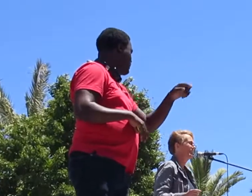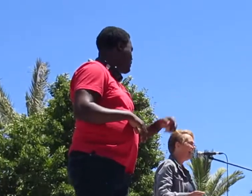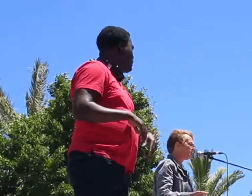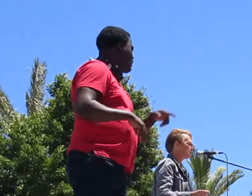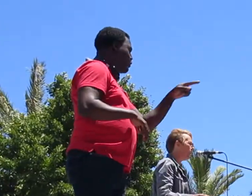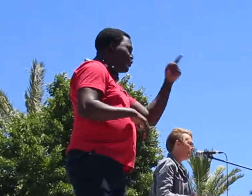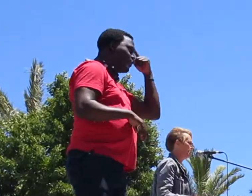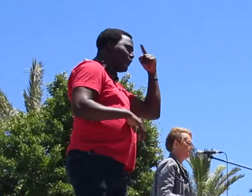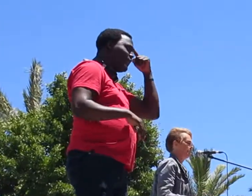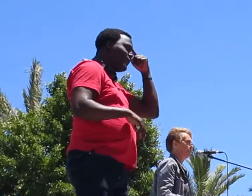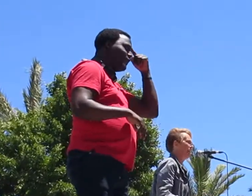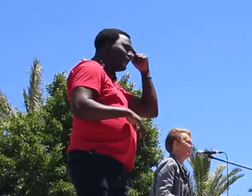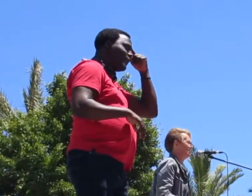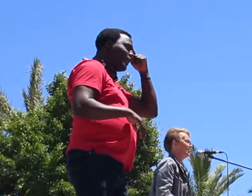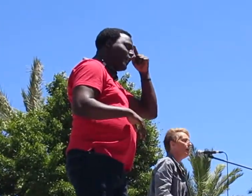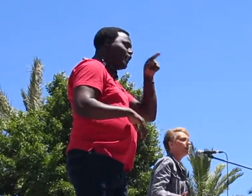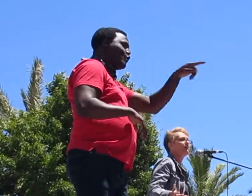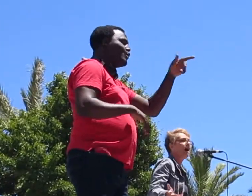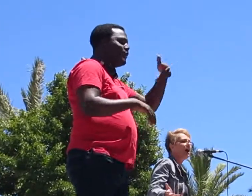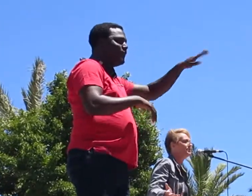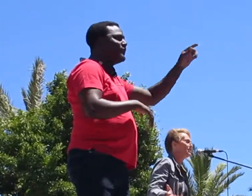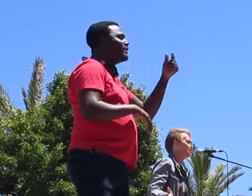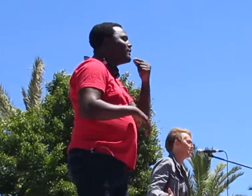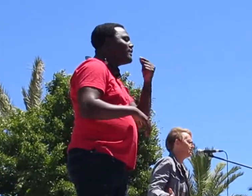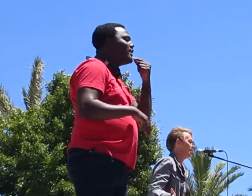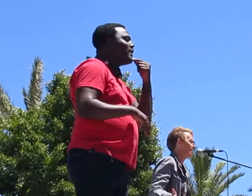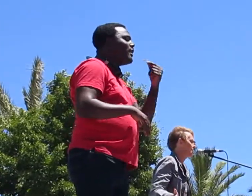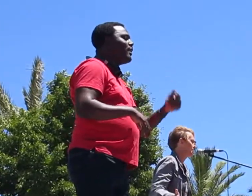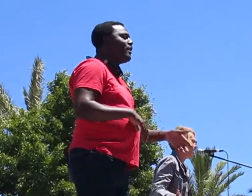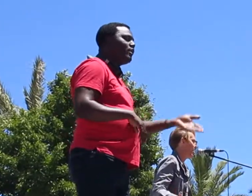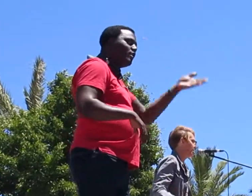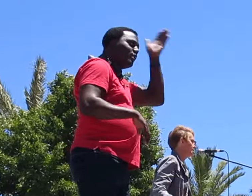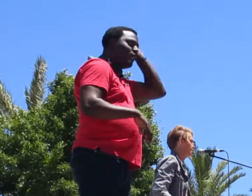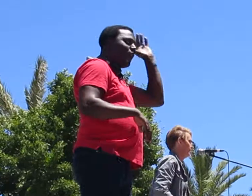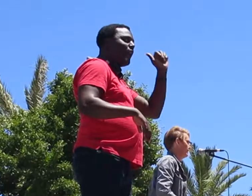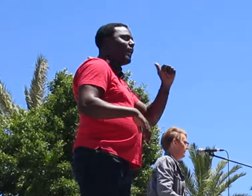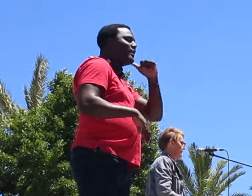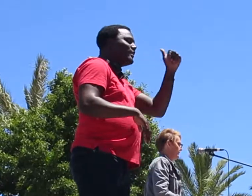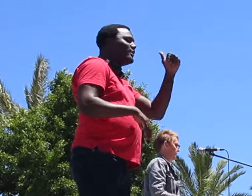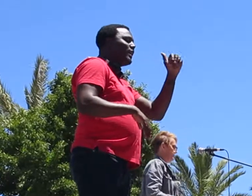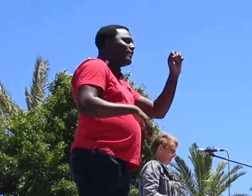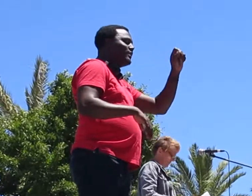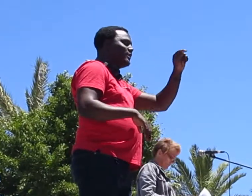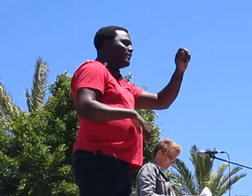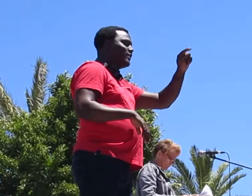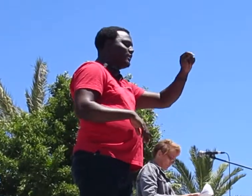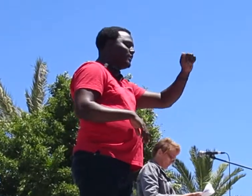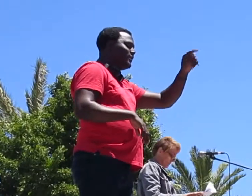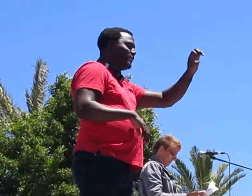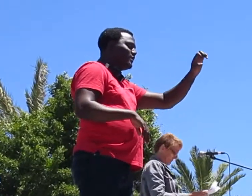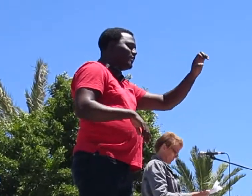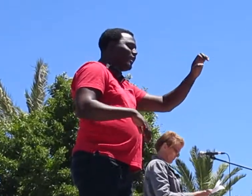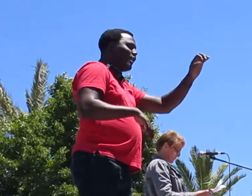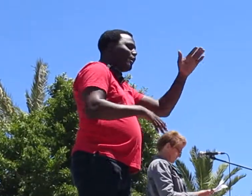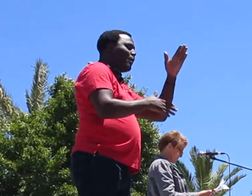away, but guess what, Mr. Pence? God doesn't take sides.